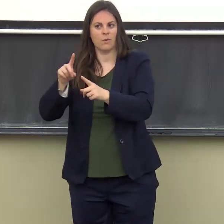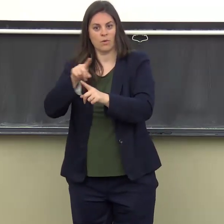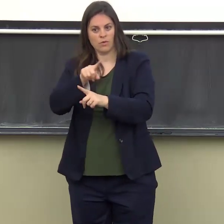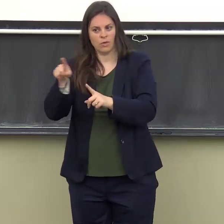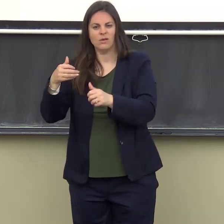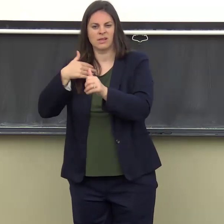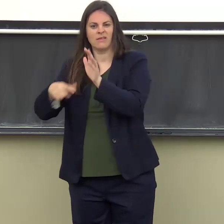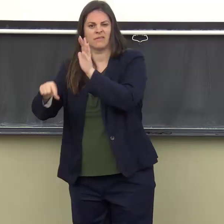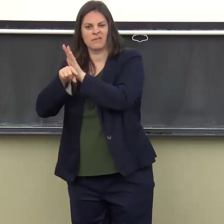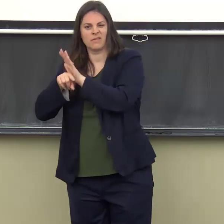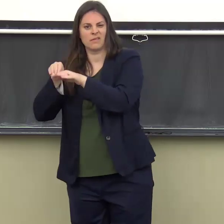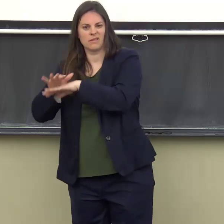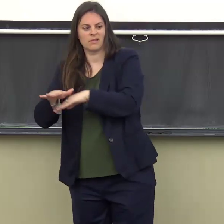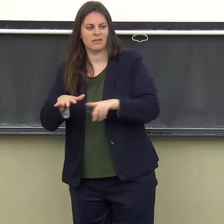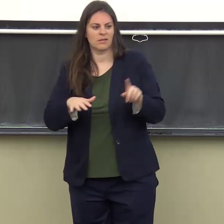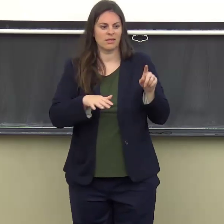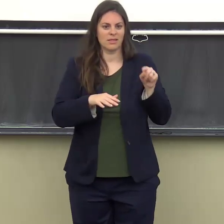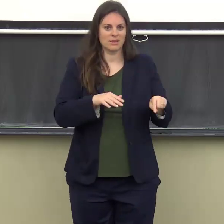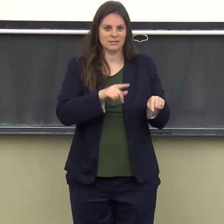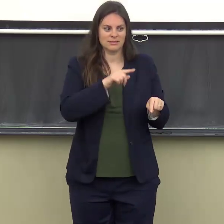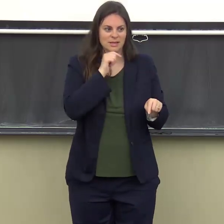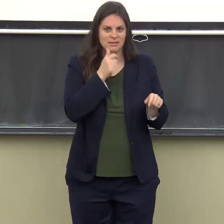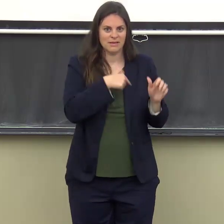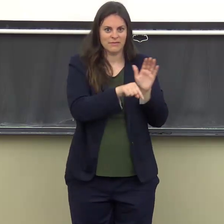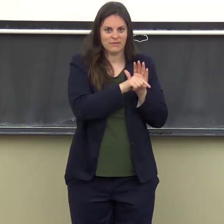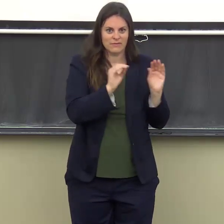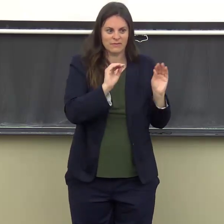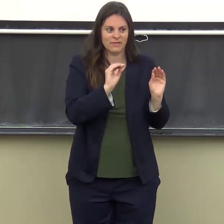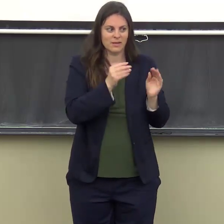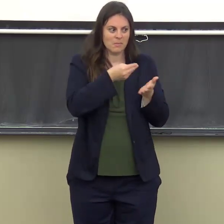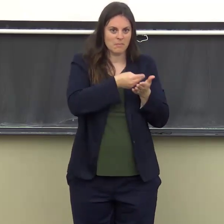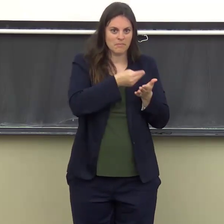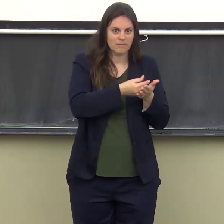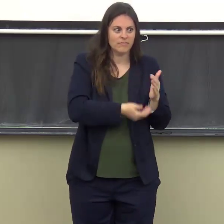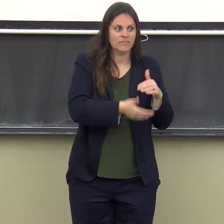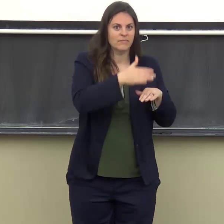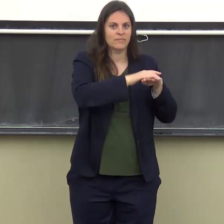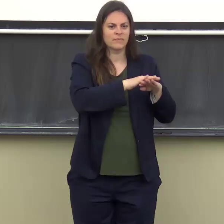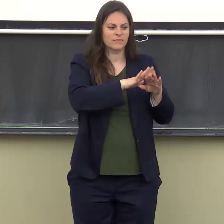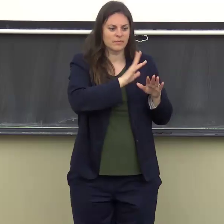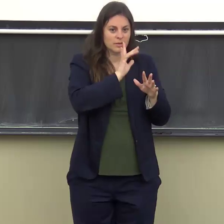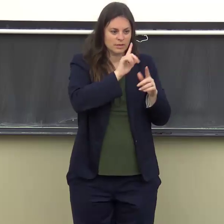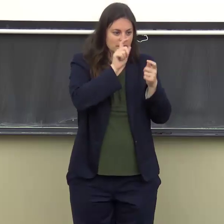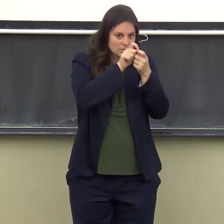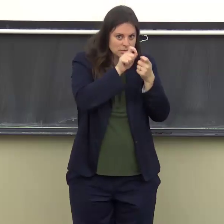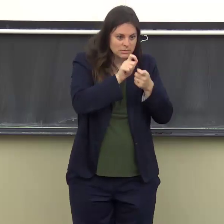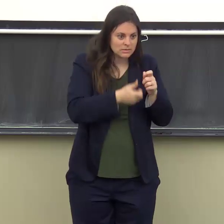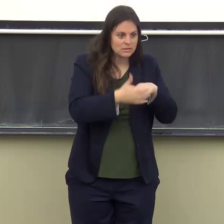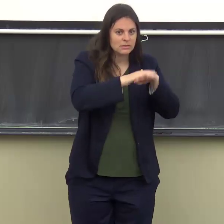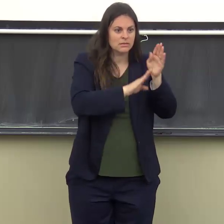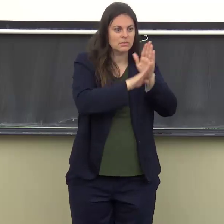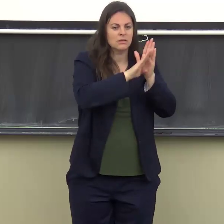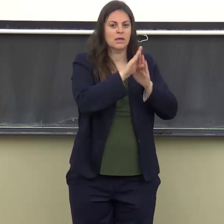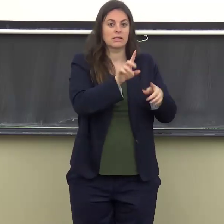downsides. It has macro upsides, it has micro upsides. Disability is one of the most predictable things